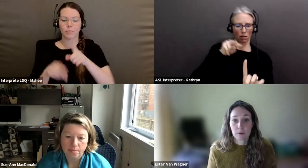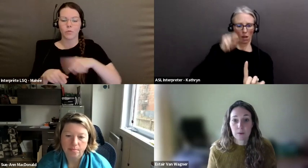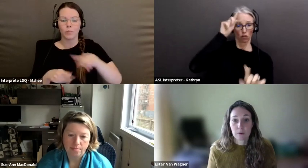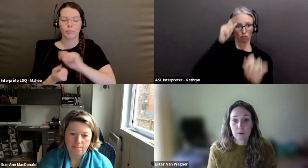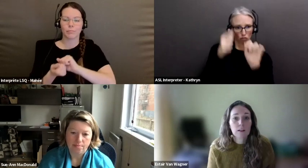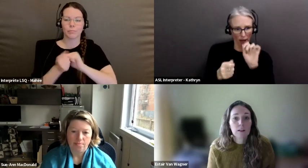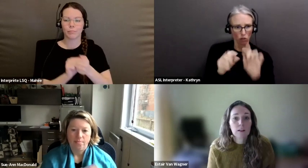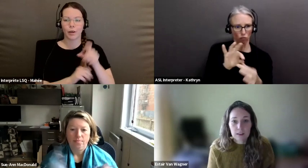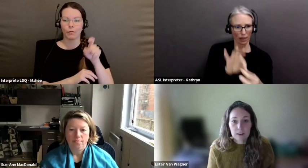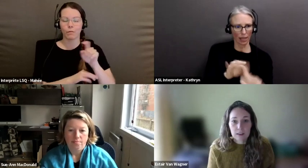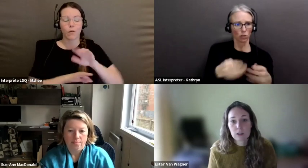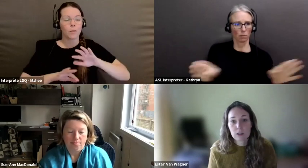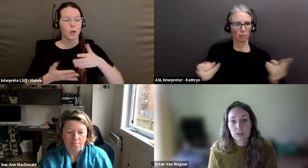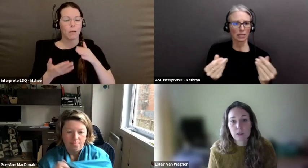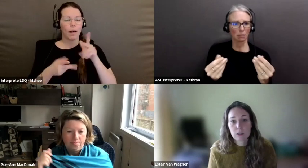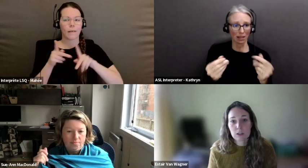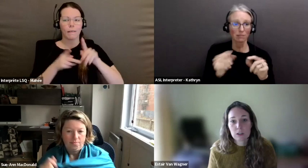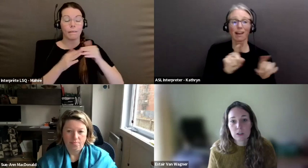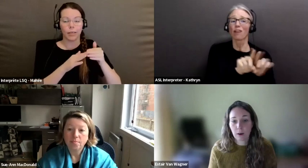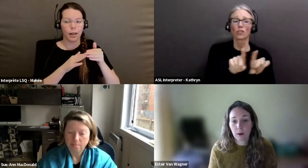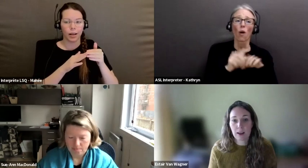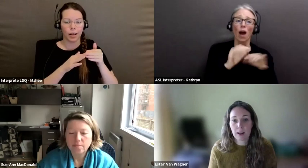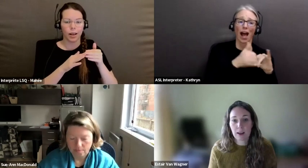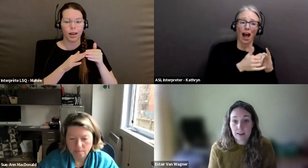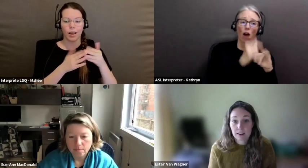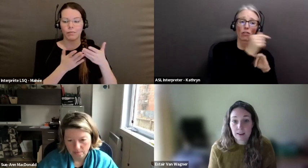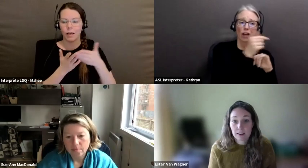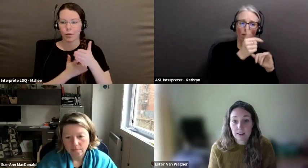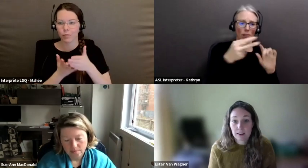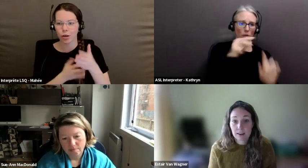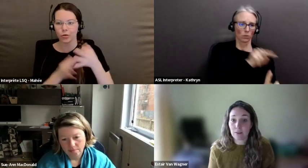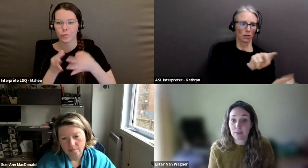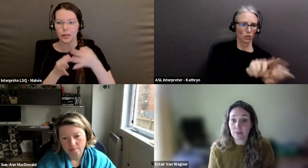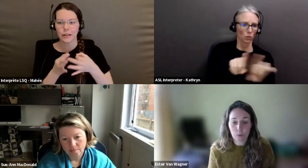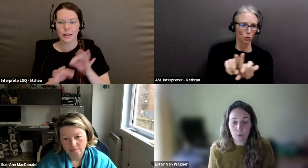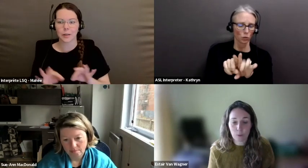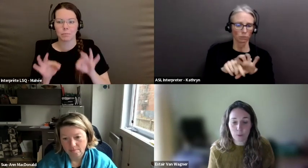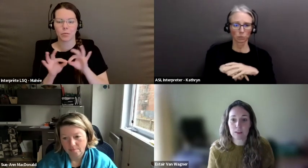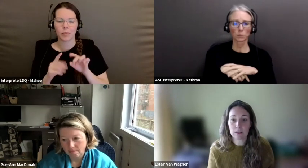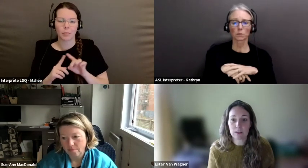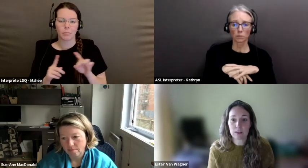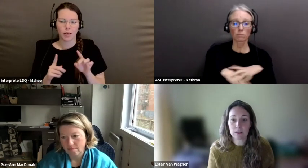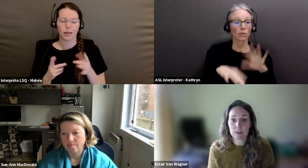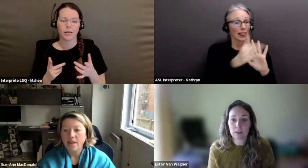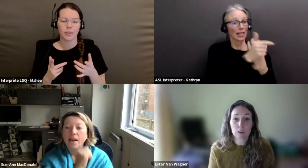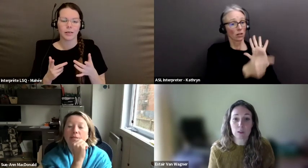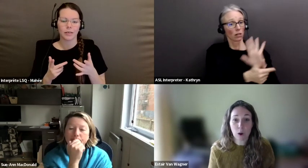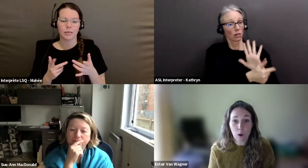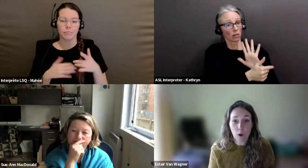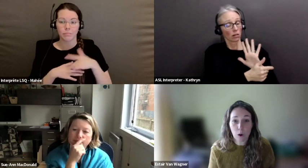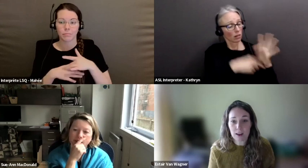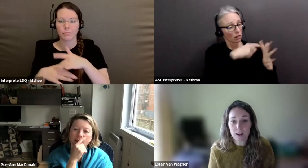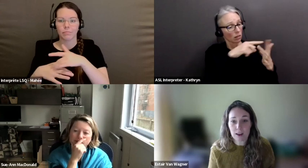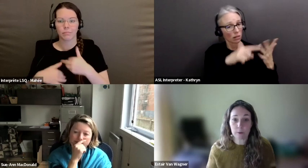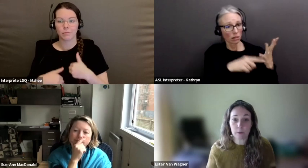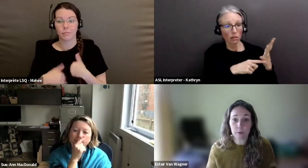you know, legal approaches are important, but enacting it in real life is what is going to change that. And there's so